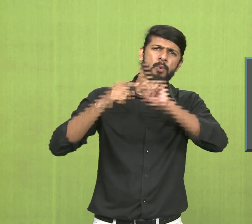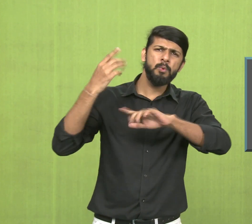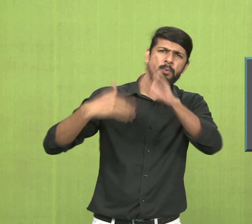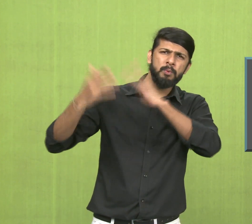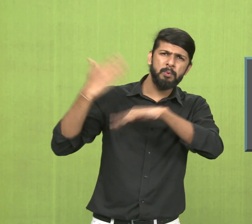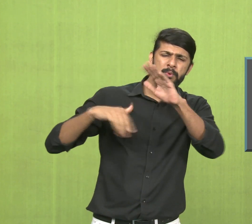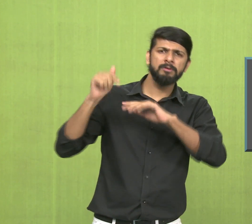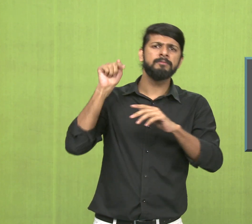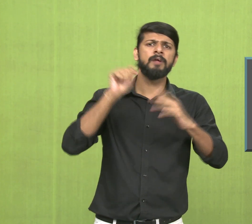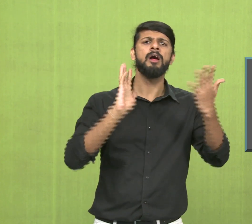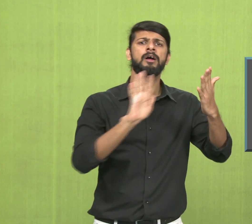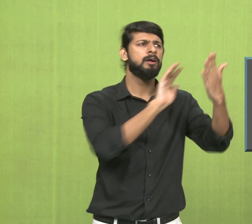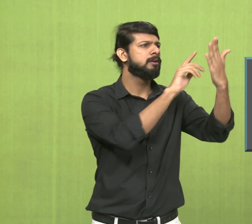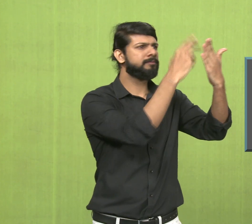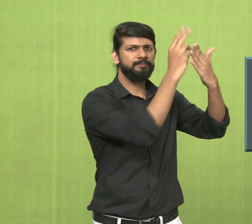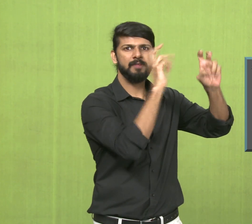In Indian art,